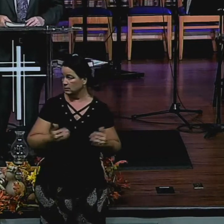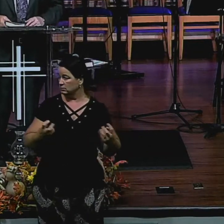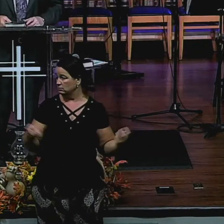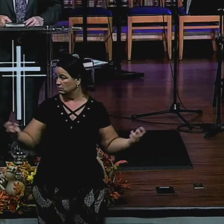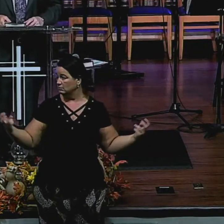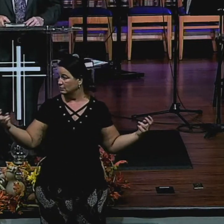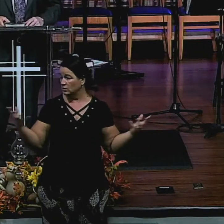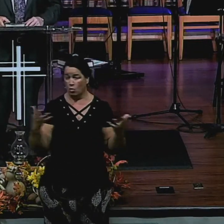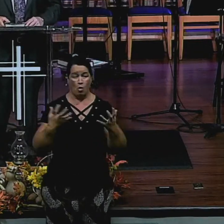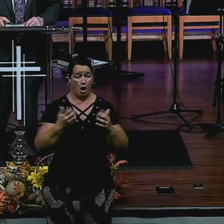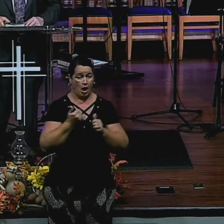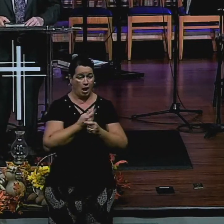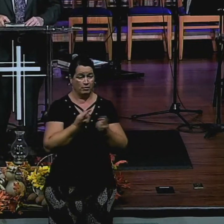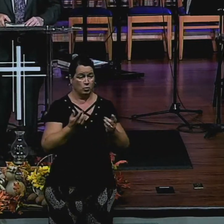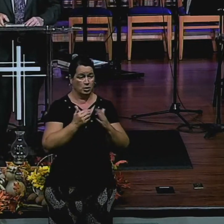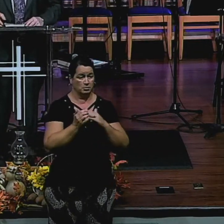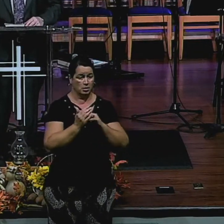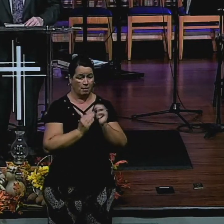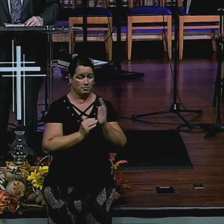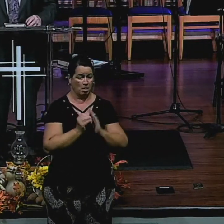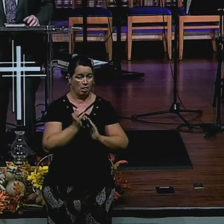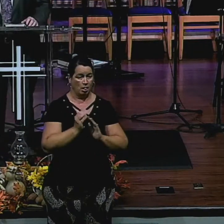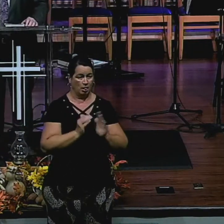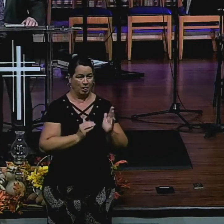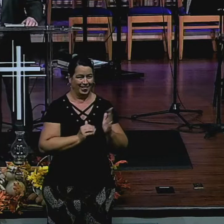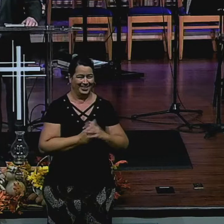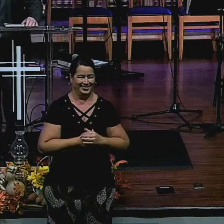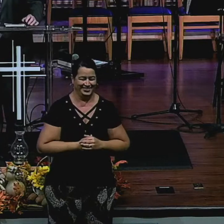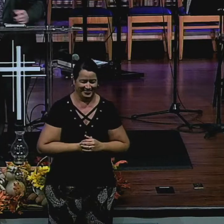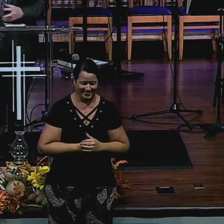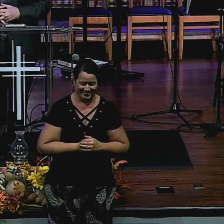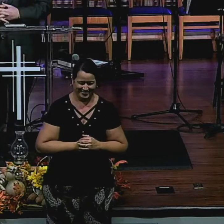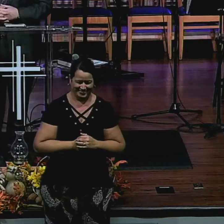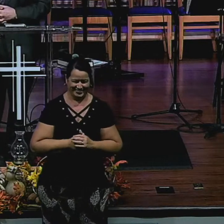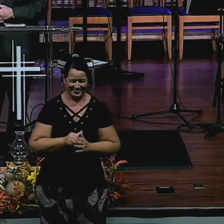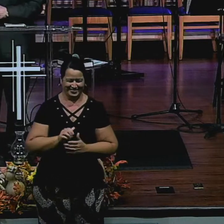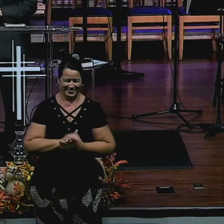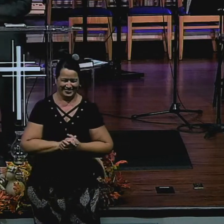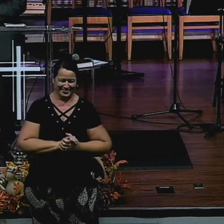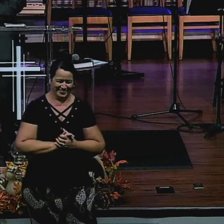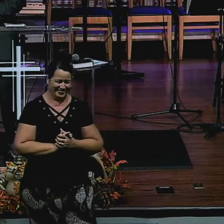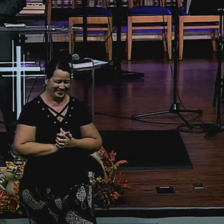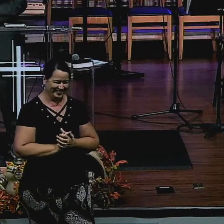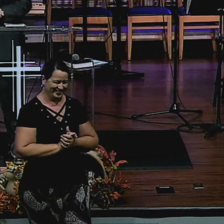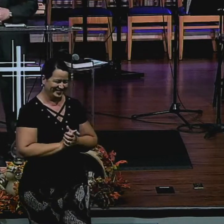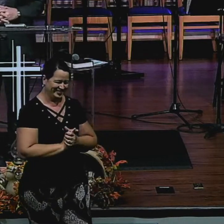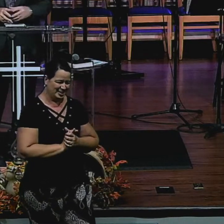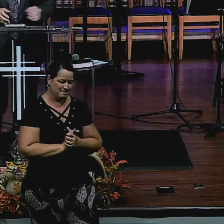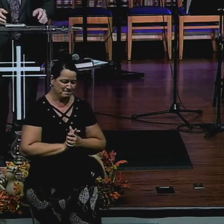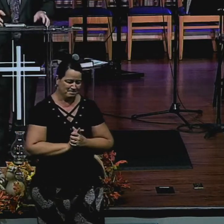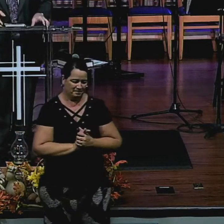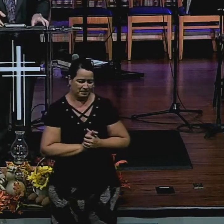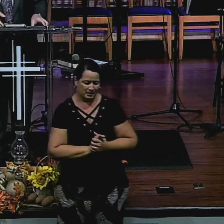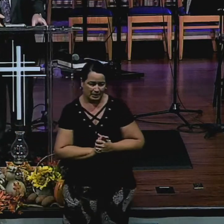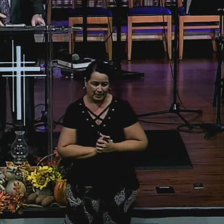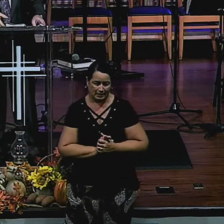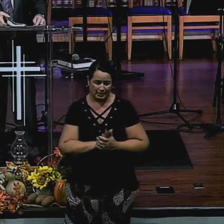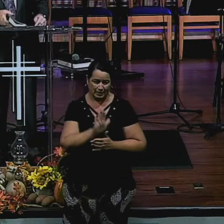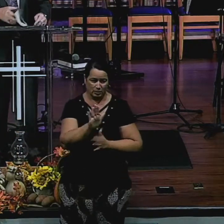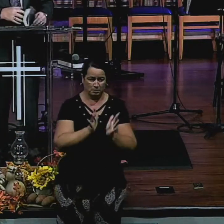we want everyone to be comfortable. Don't go anywhere. They're going to make a chair for you. All right. Turn with me, if you would, in your Bibles to